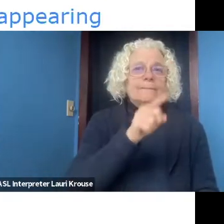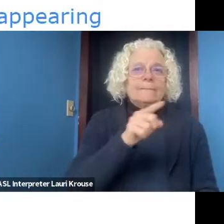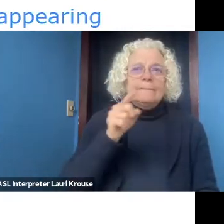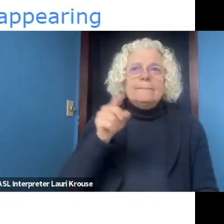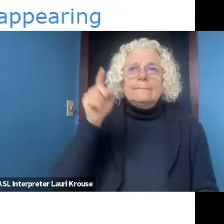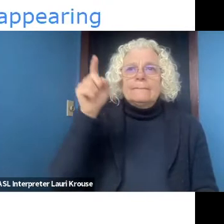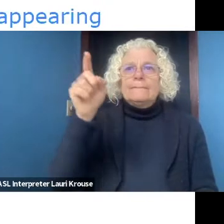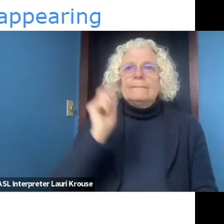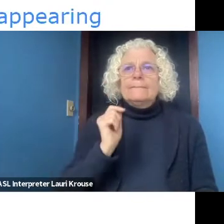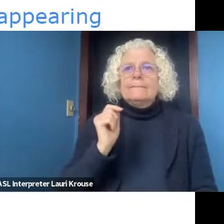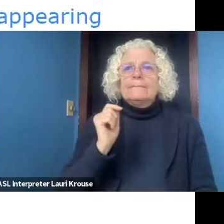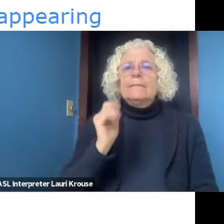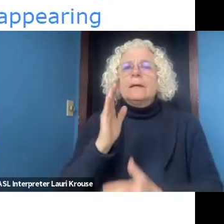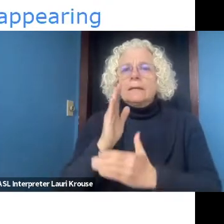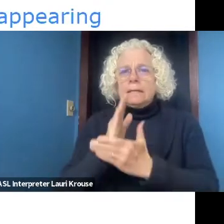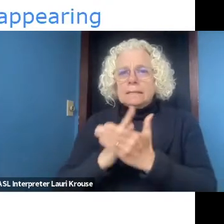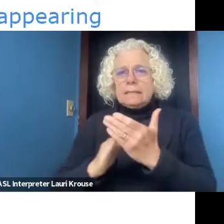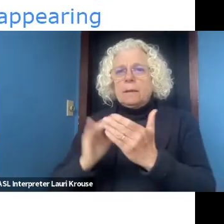solutions.